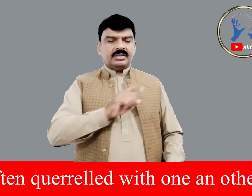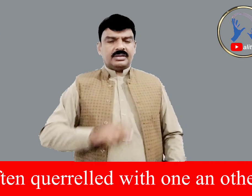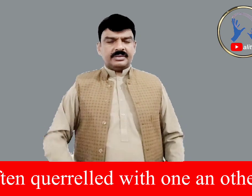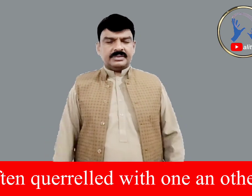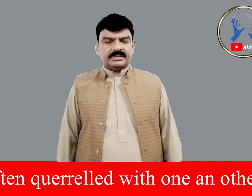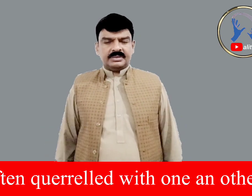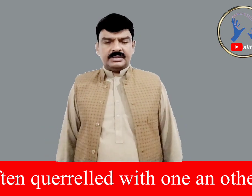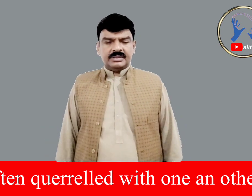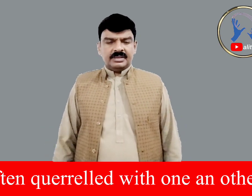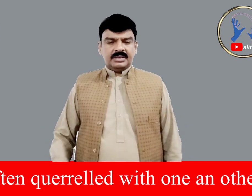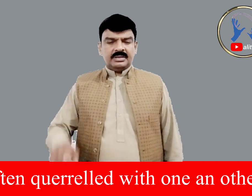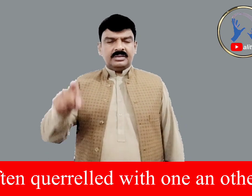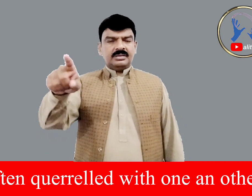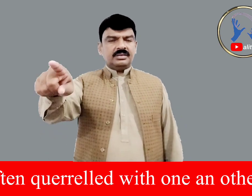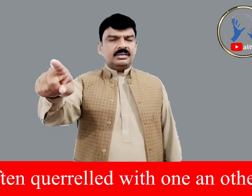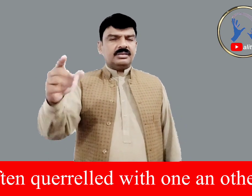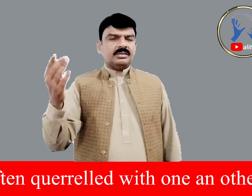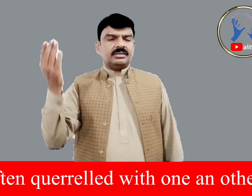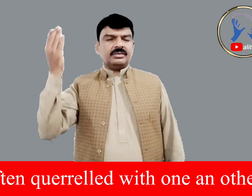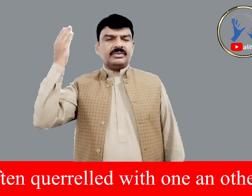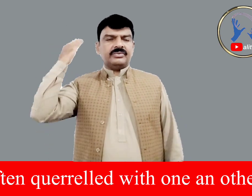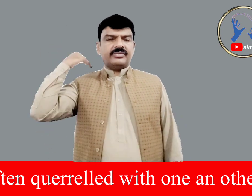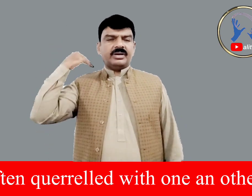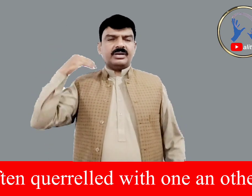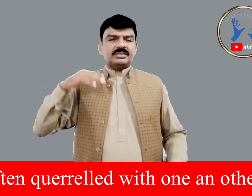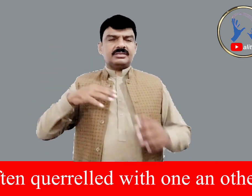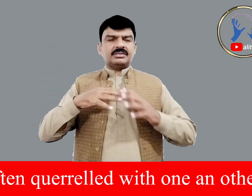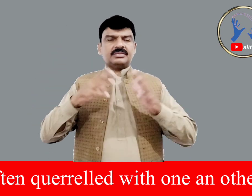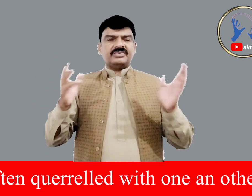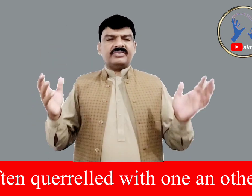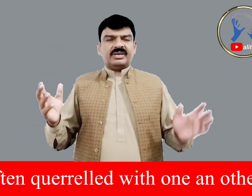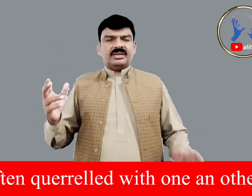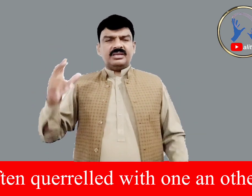another. He was very